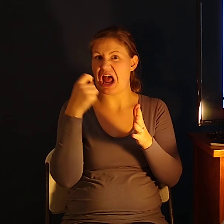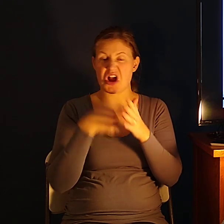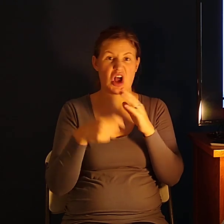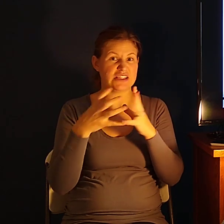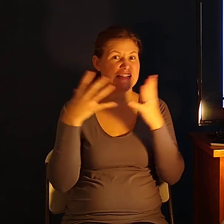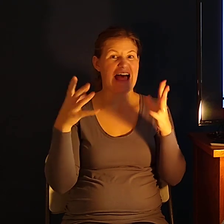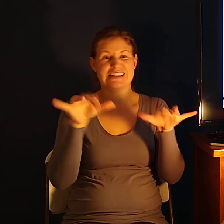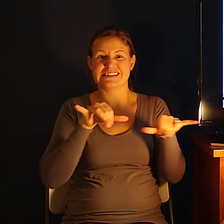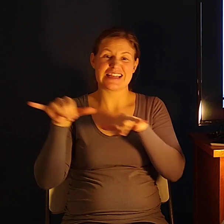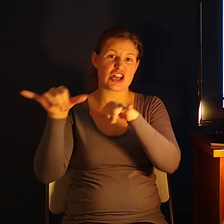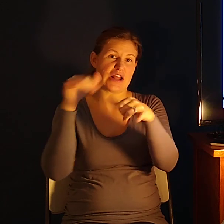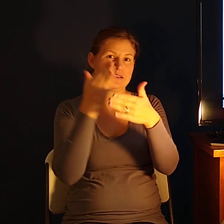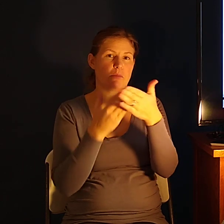parts in a very short time.